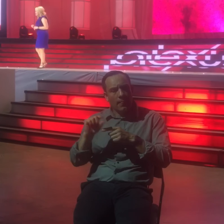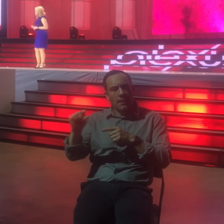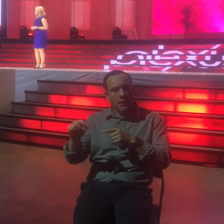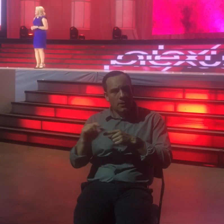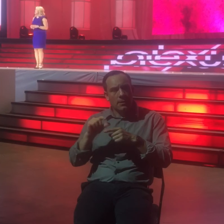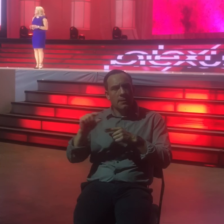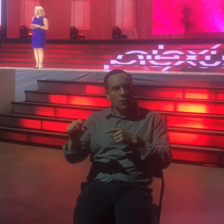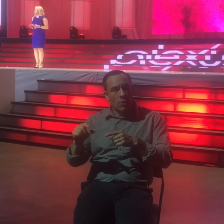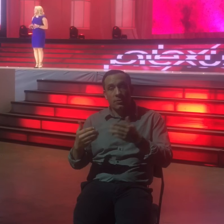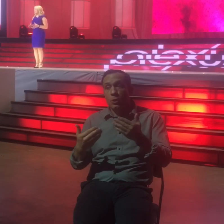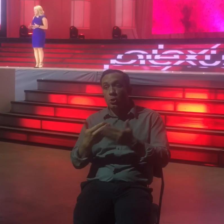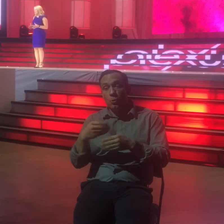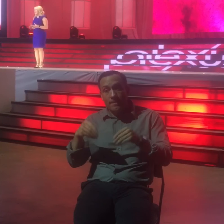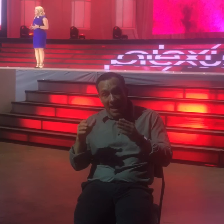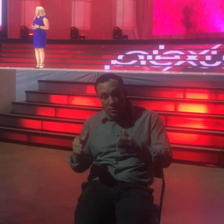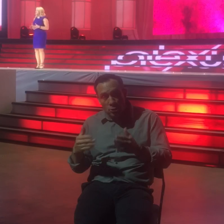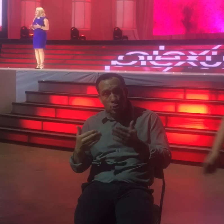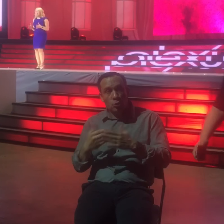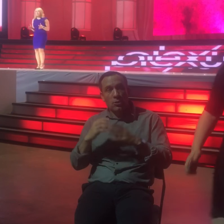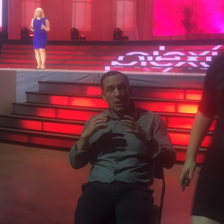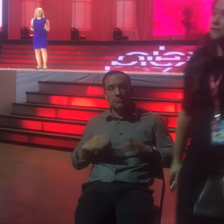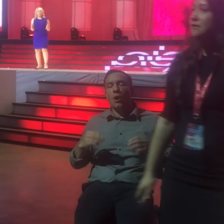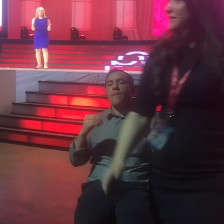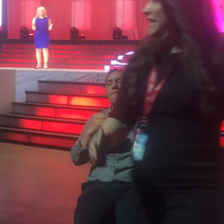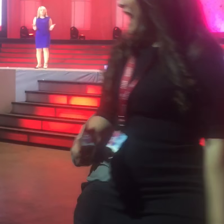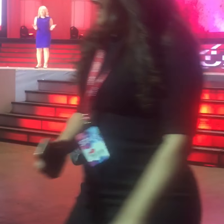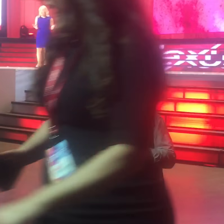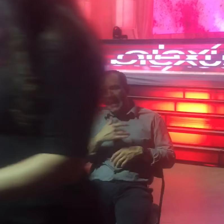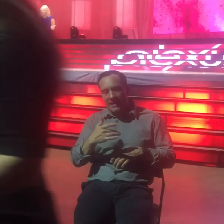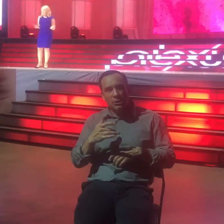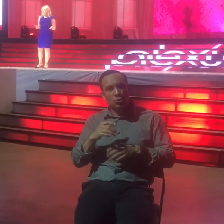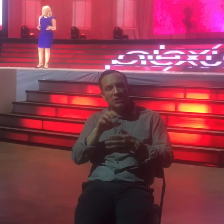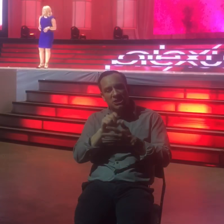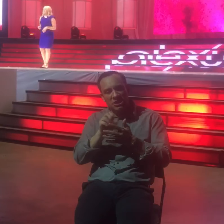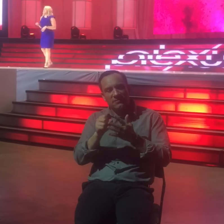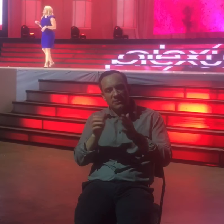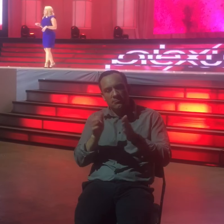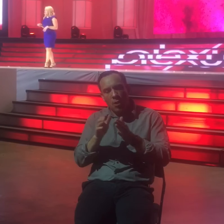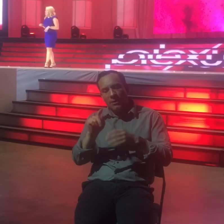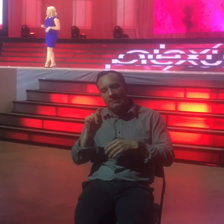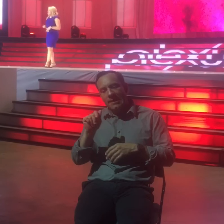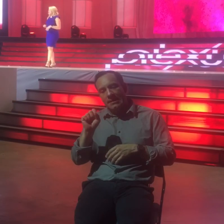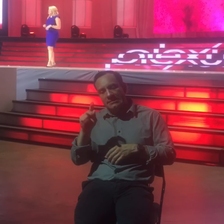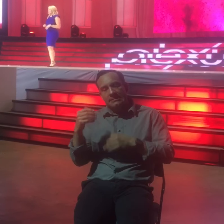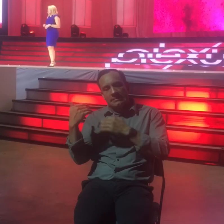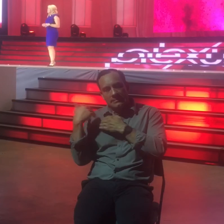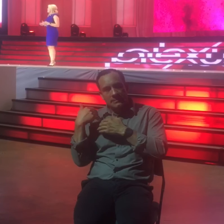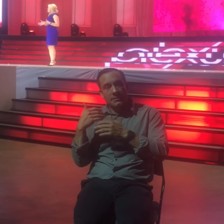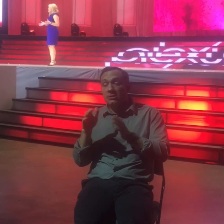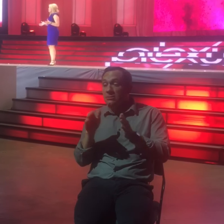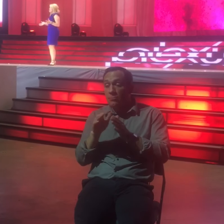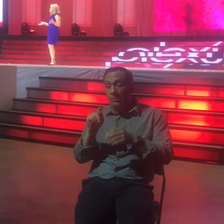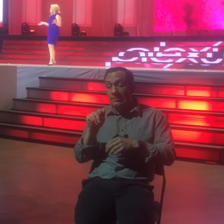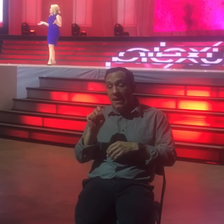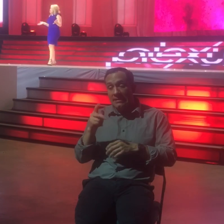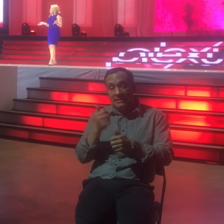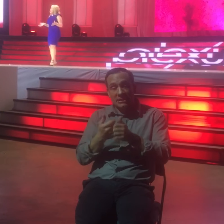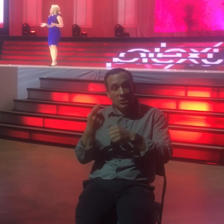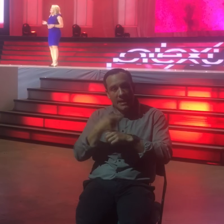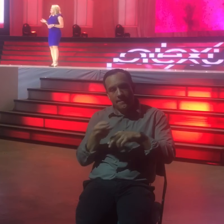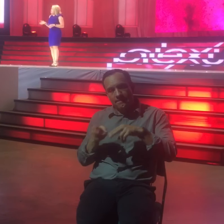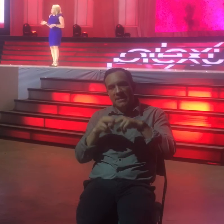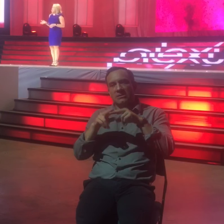new customers are much more likely to accomplish a series of small tasks. The small tasks each day build their confidence,